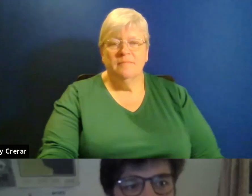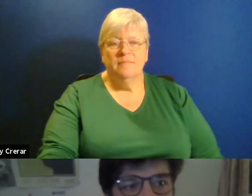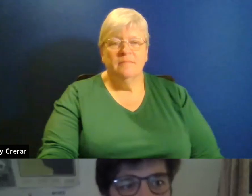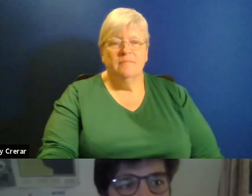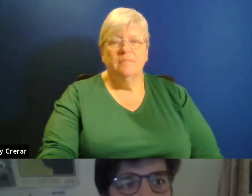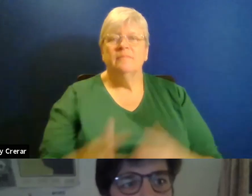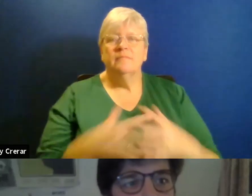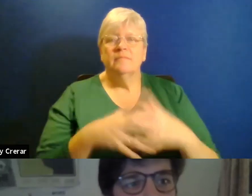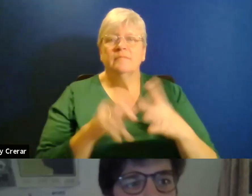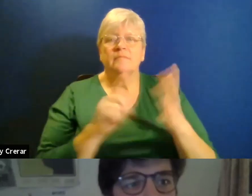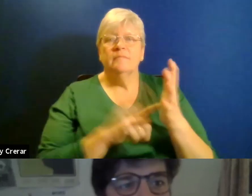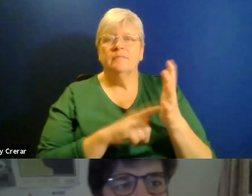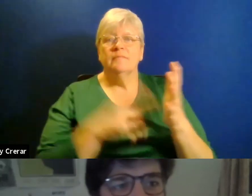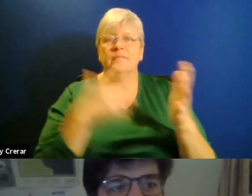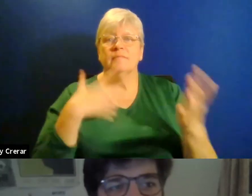say?